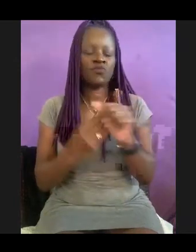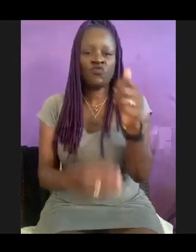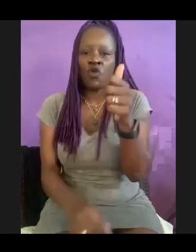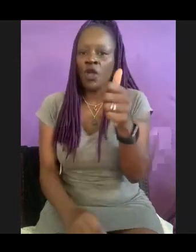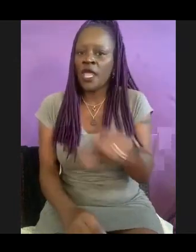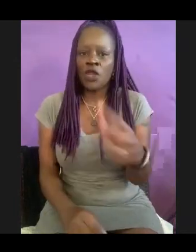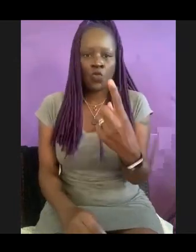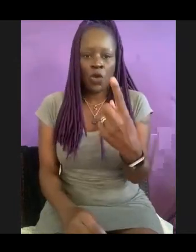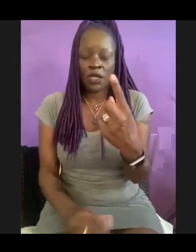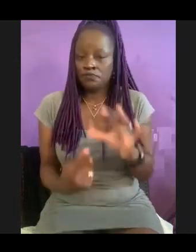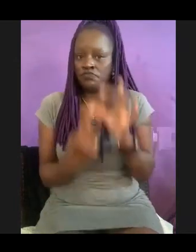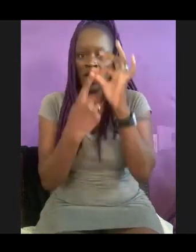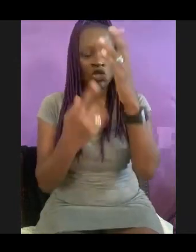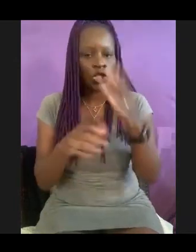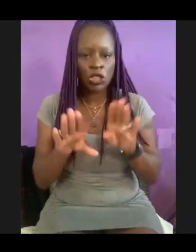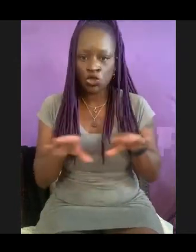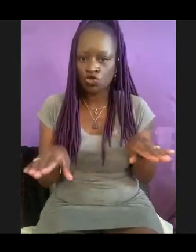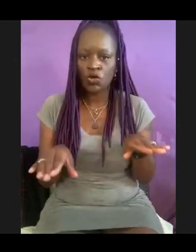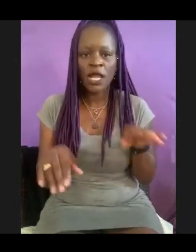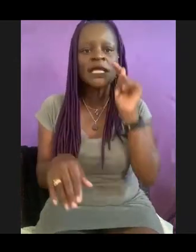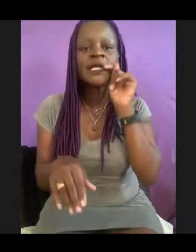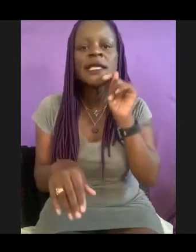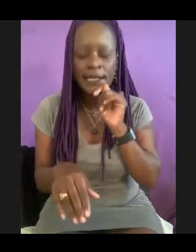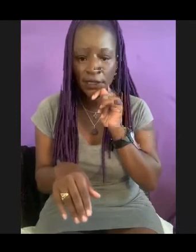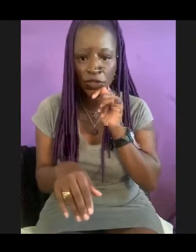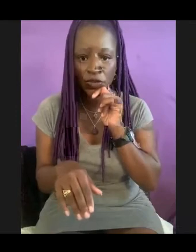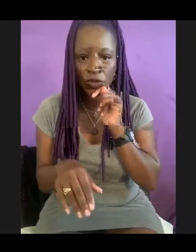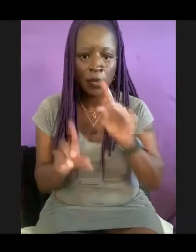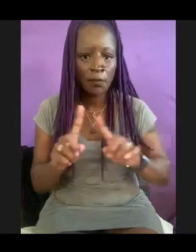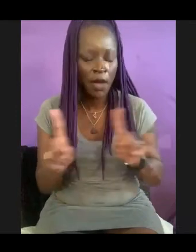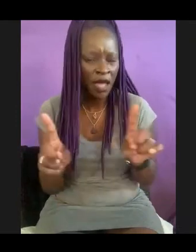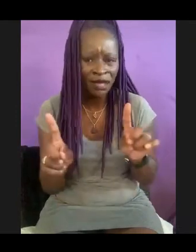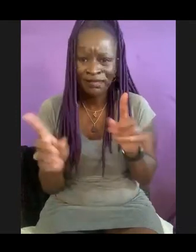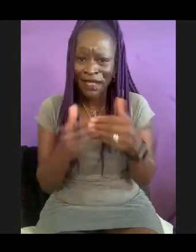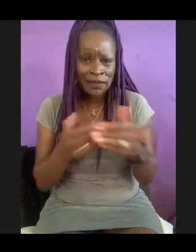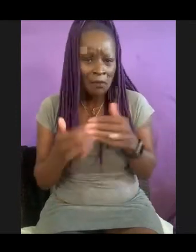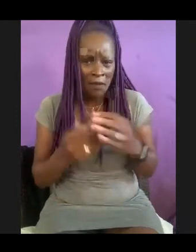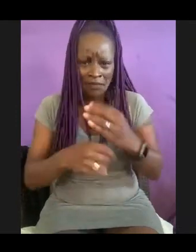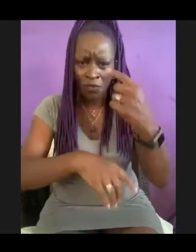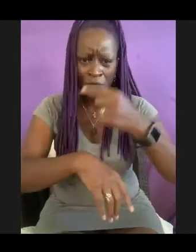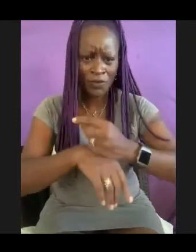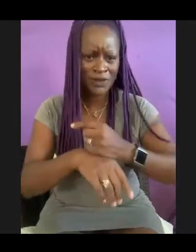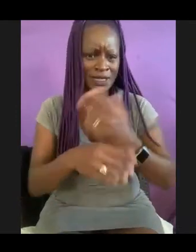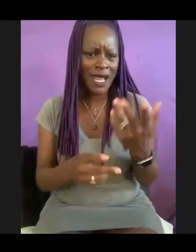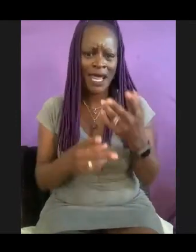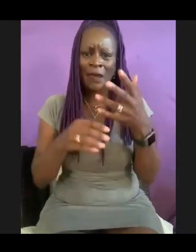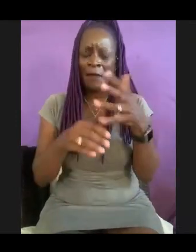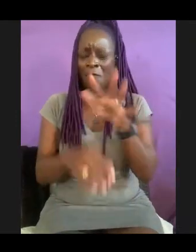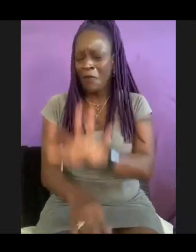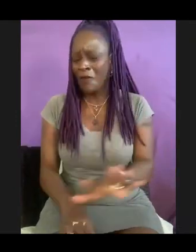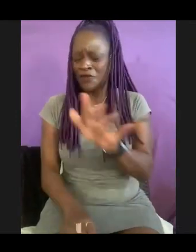especially children and teens. Yet on any given day, approximately